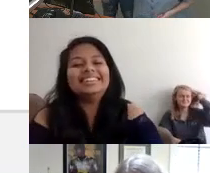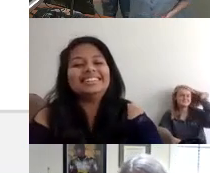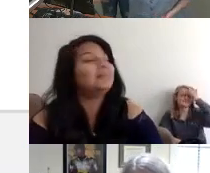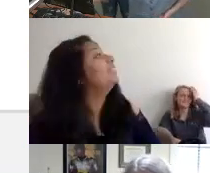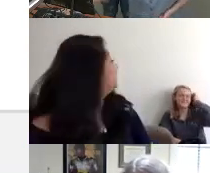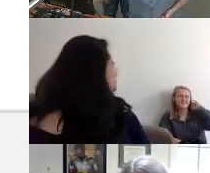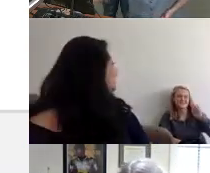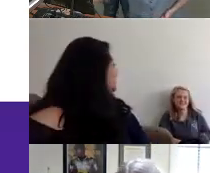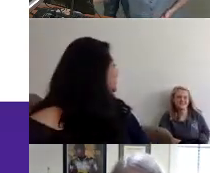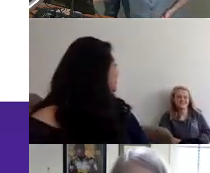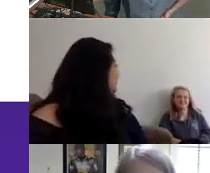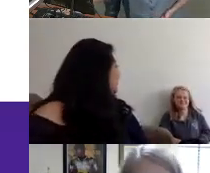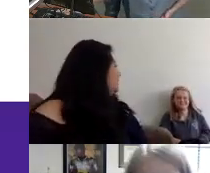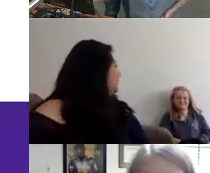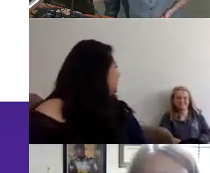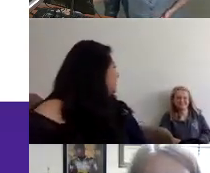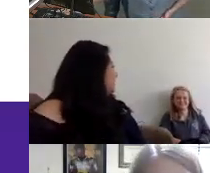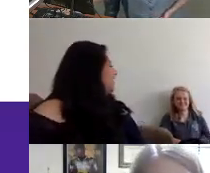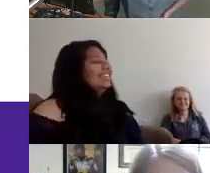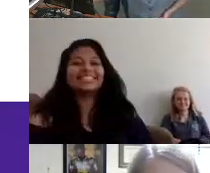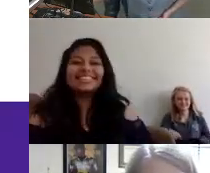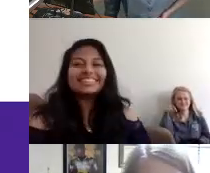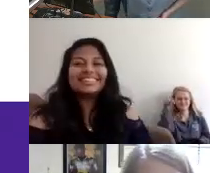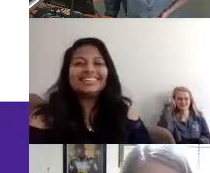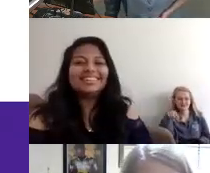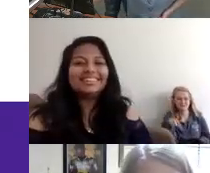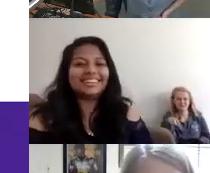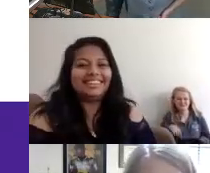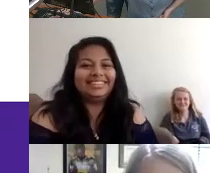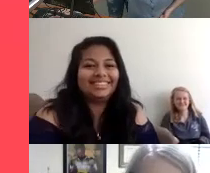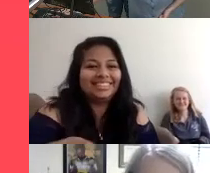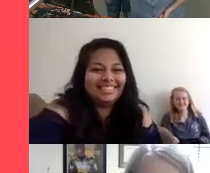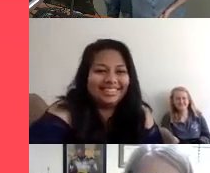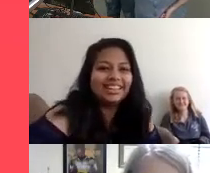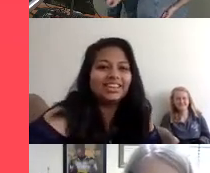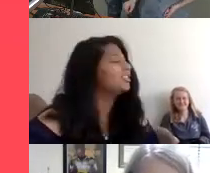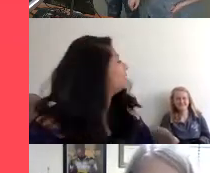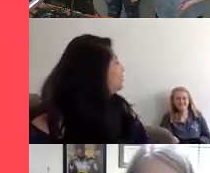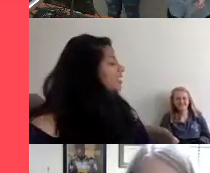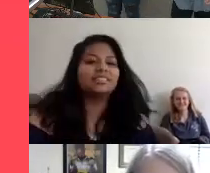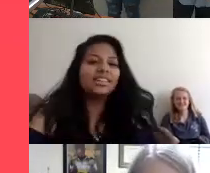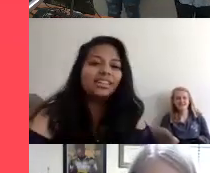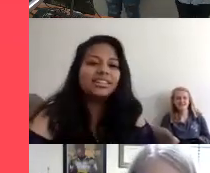Mm-hmm. Exit out. Debate is more, looks like you're hashing stuff out. Yep.